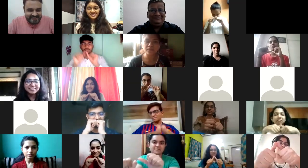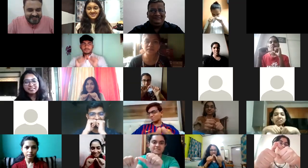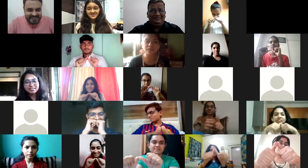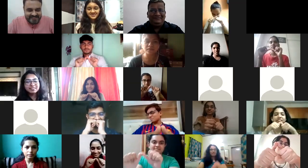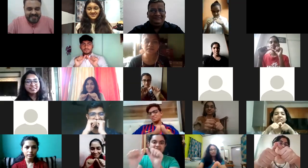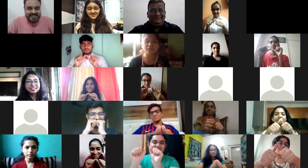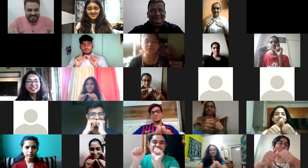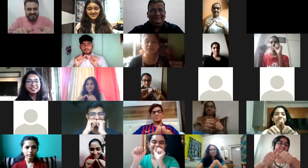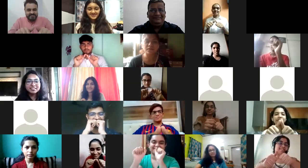Yes.